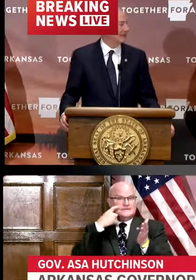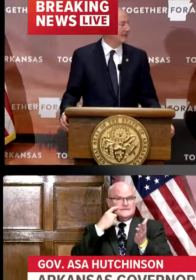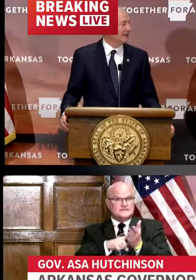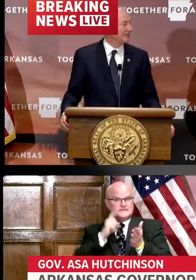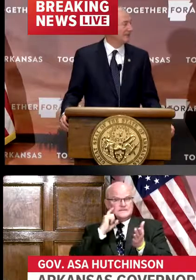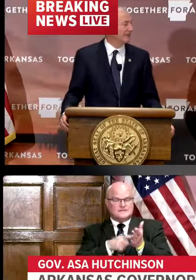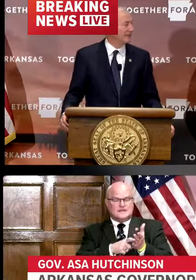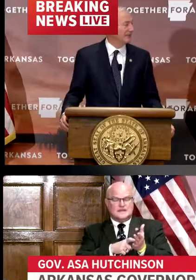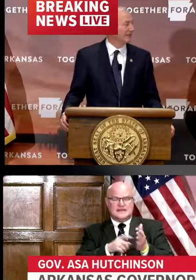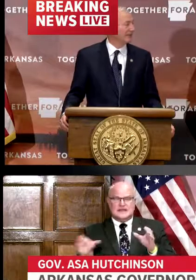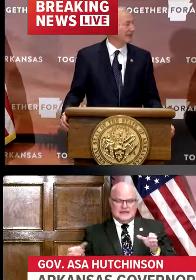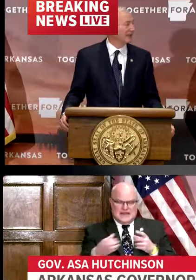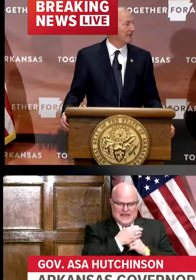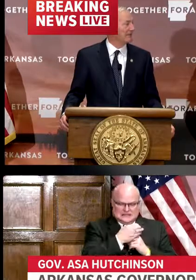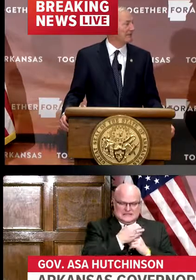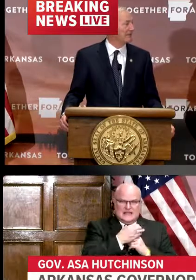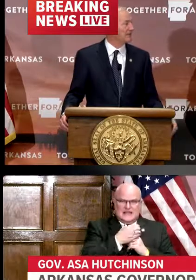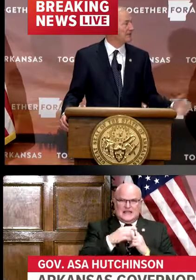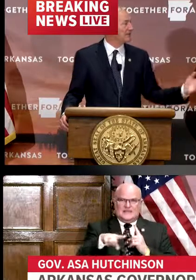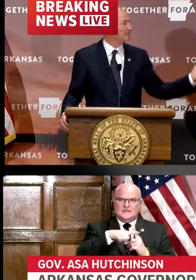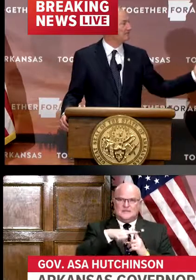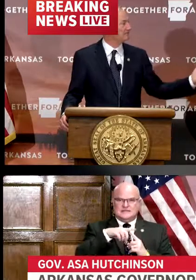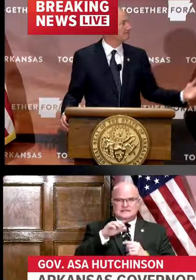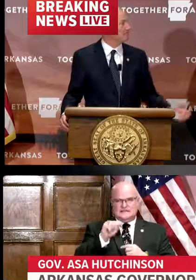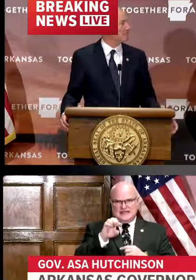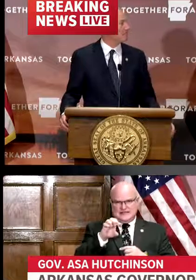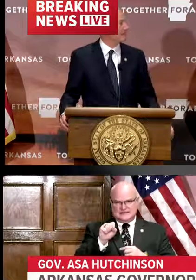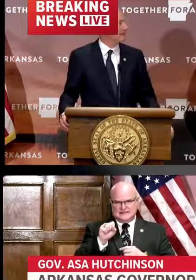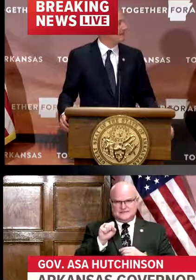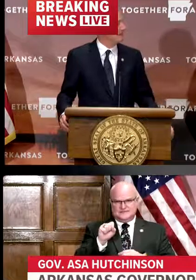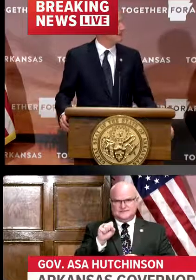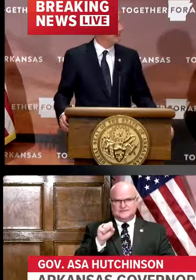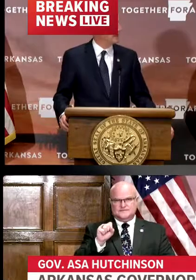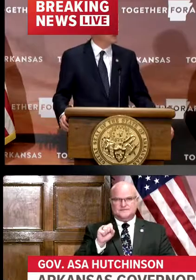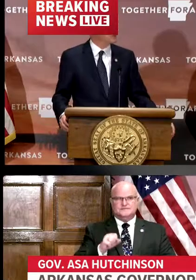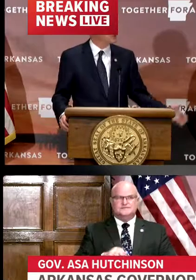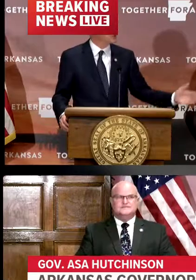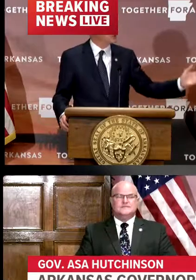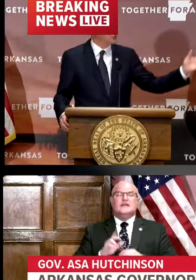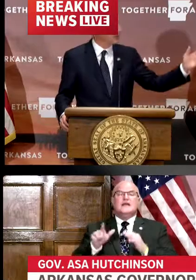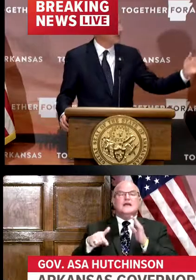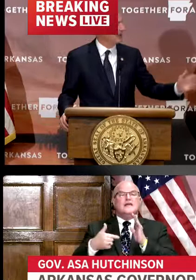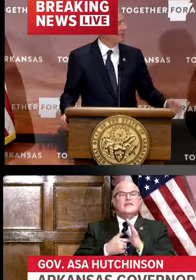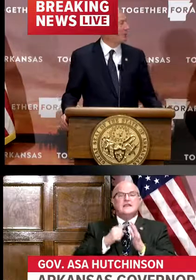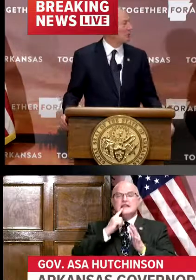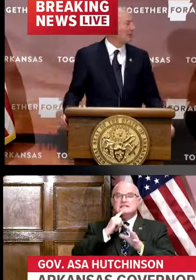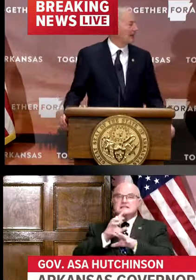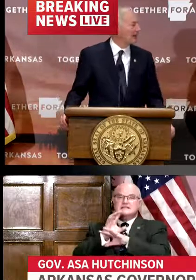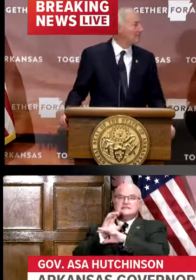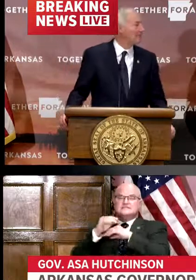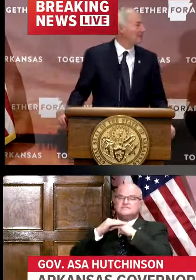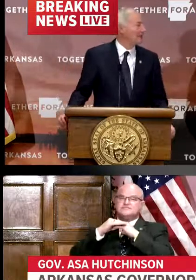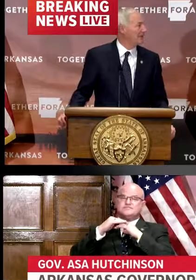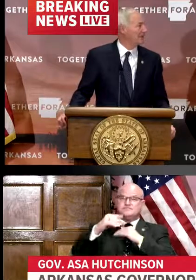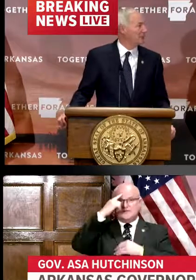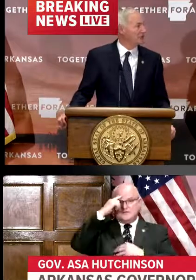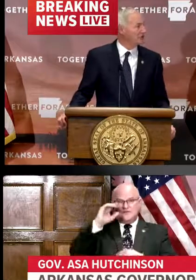isolate the positive cases. And this is just the trend line for